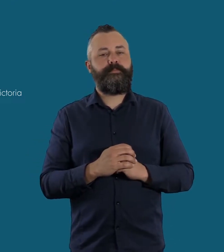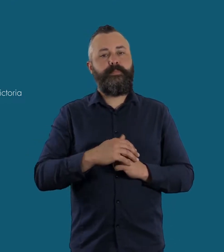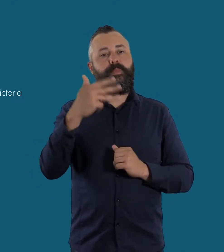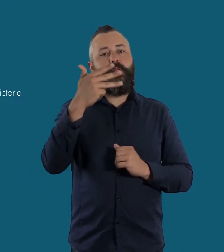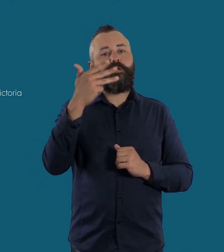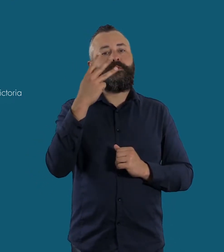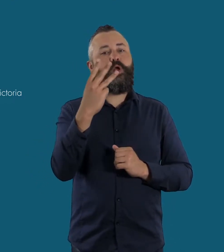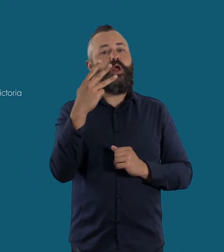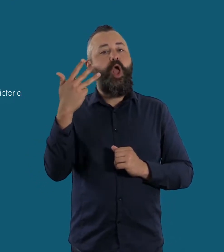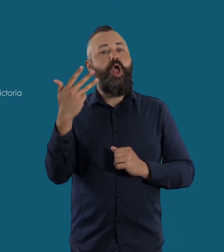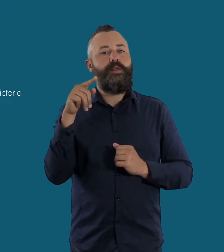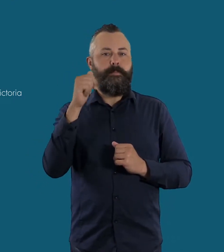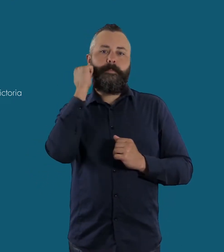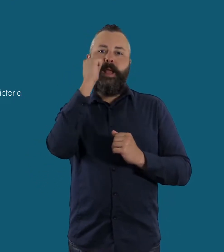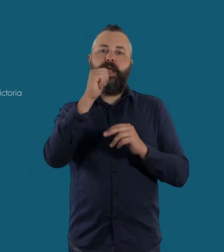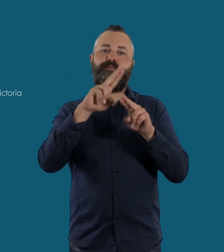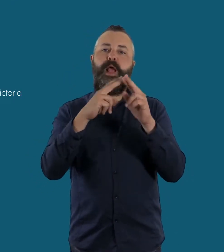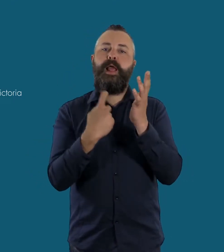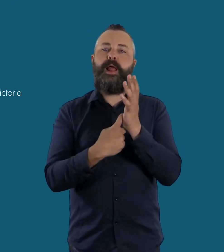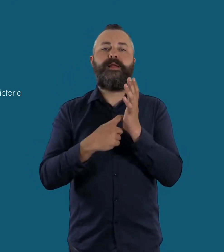the 1939 Black Friday Victoria event,